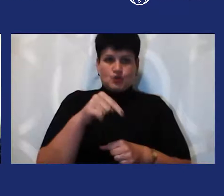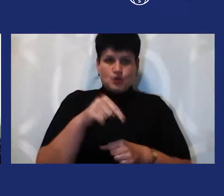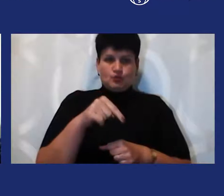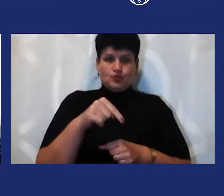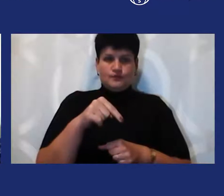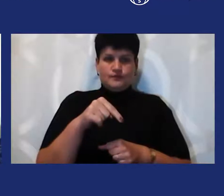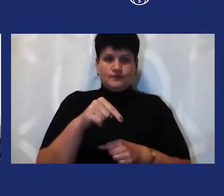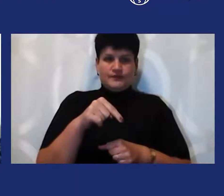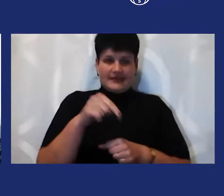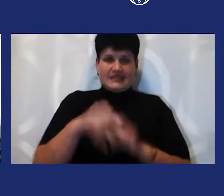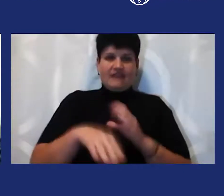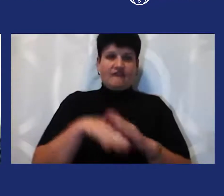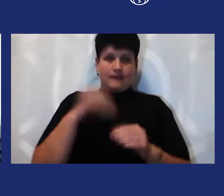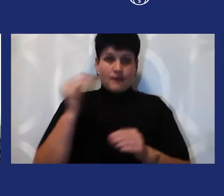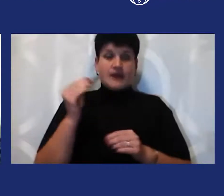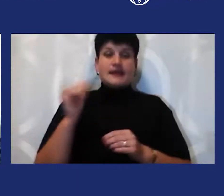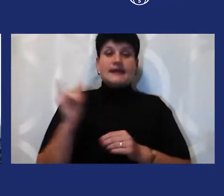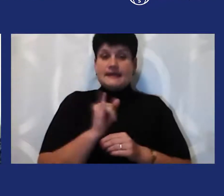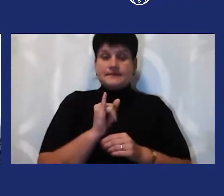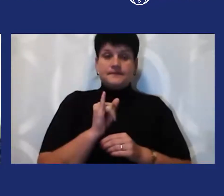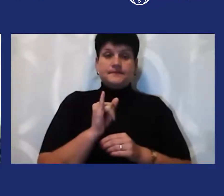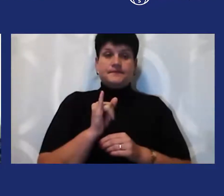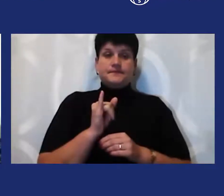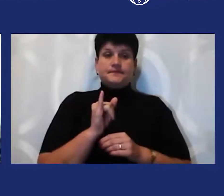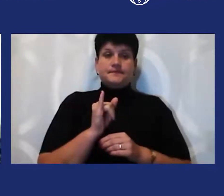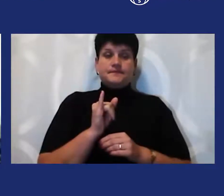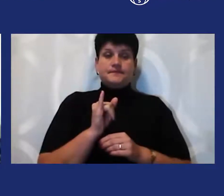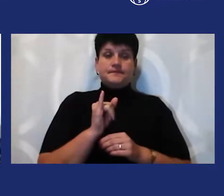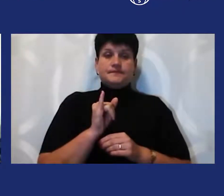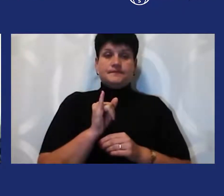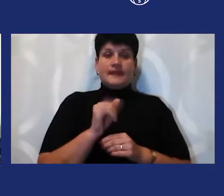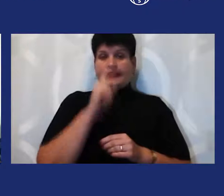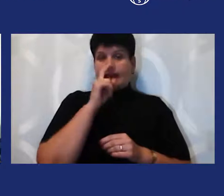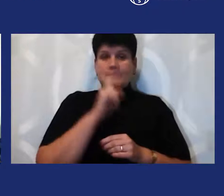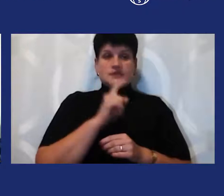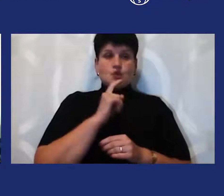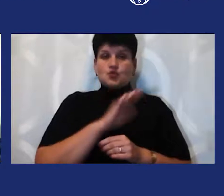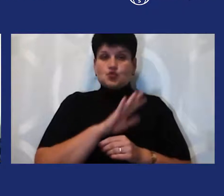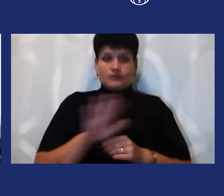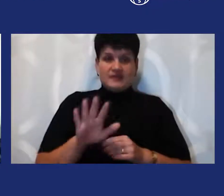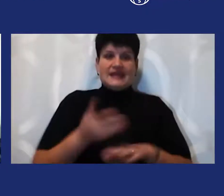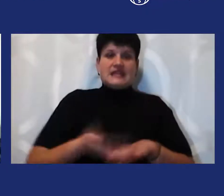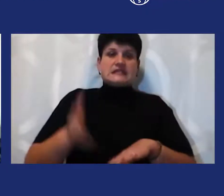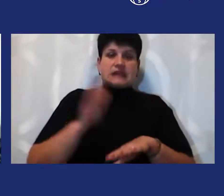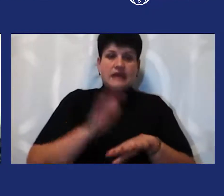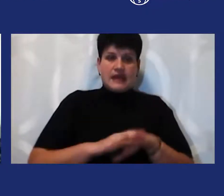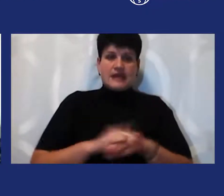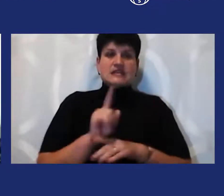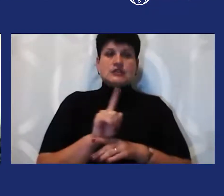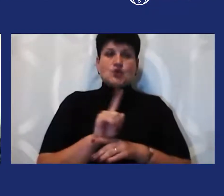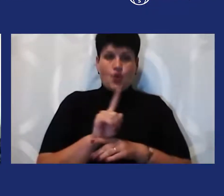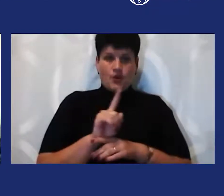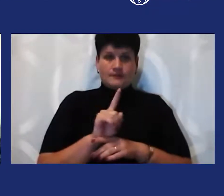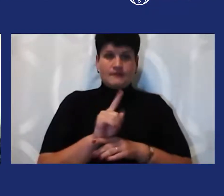to compliment the Central Election Commission for good work. But also